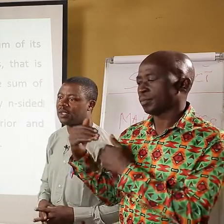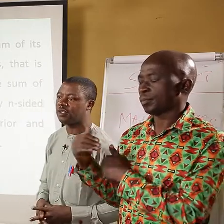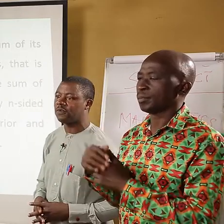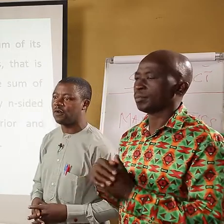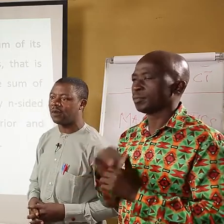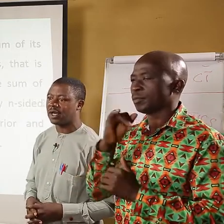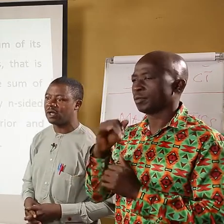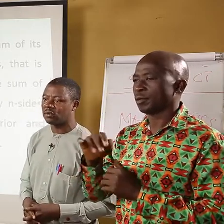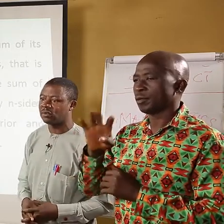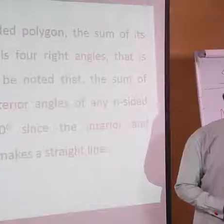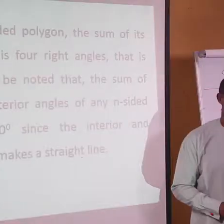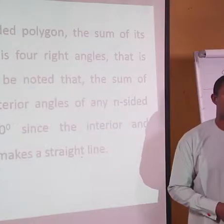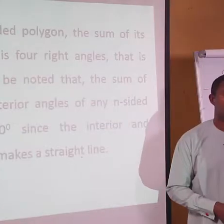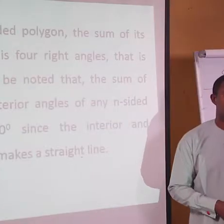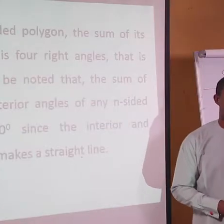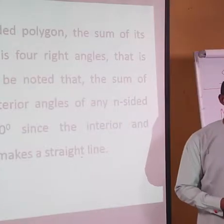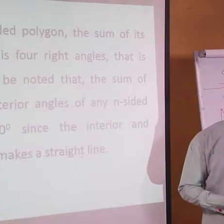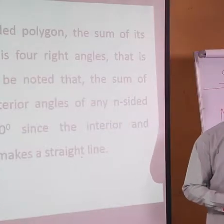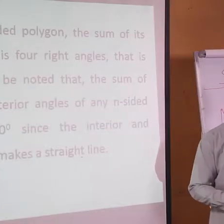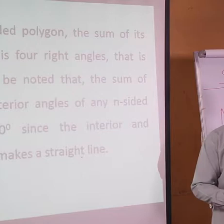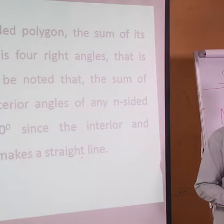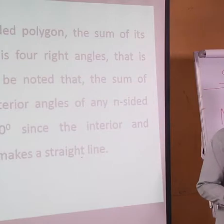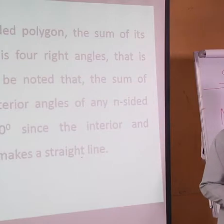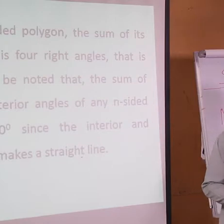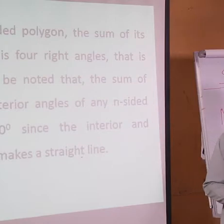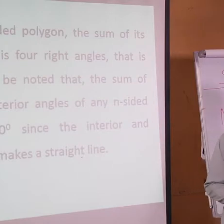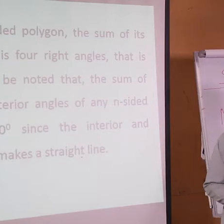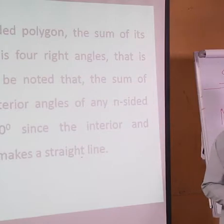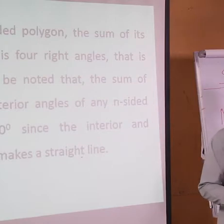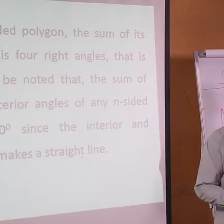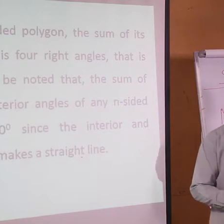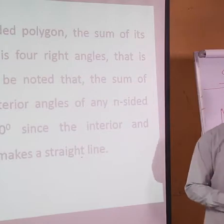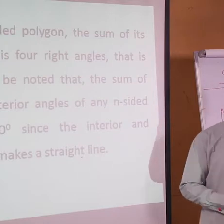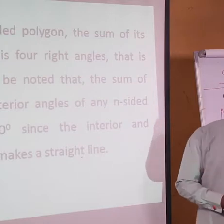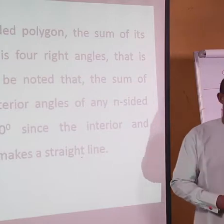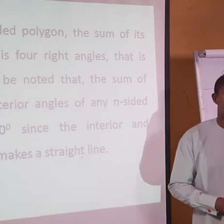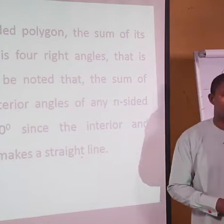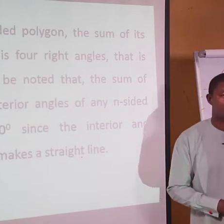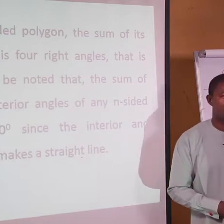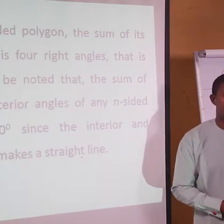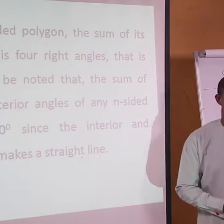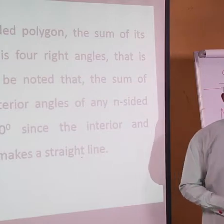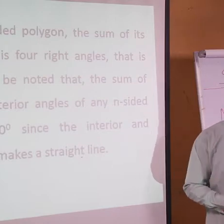polygon is 4 right angles. Is 4 right angles. That is